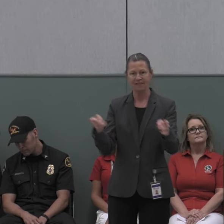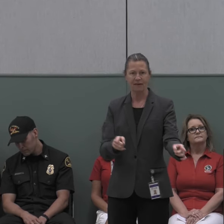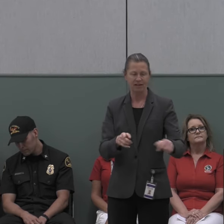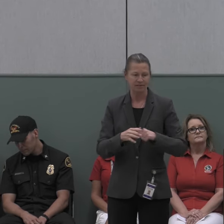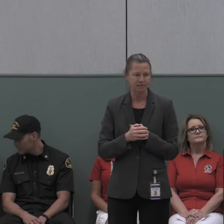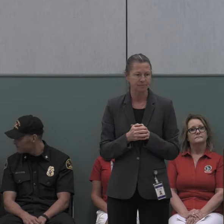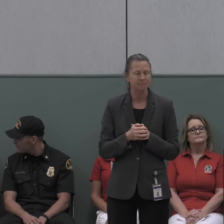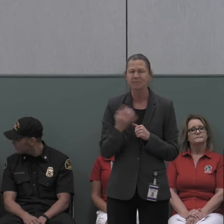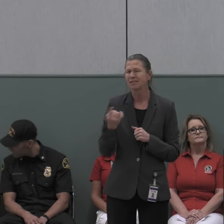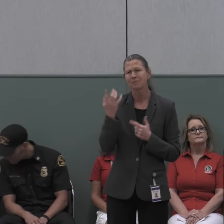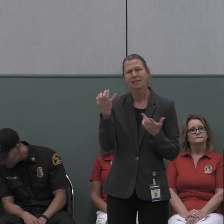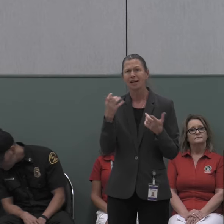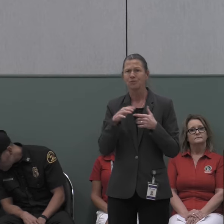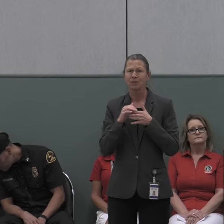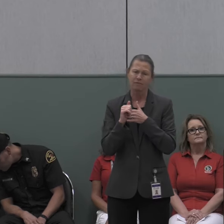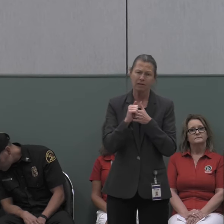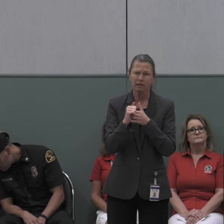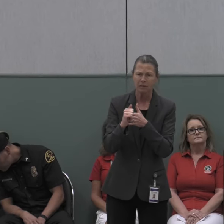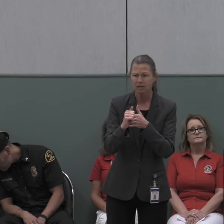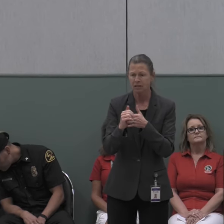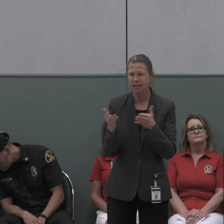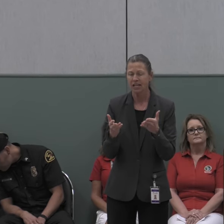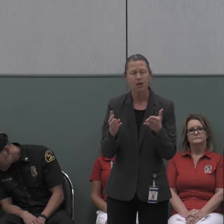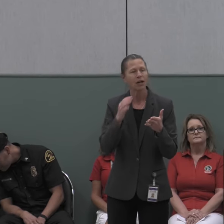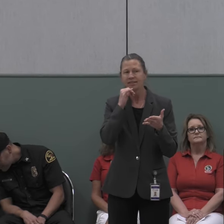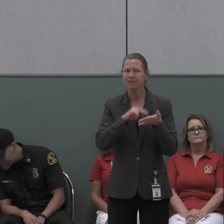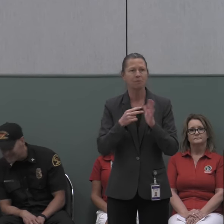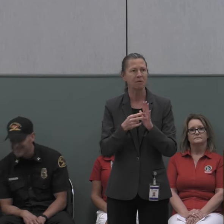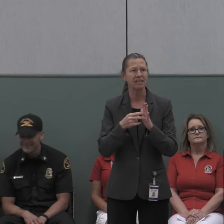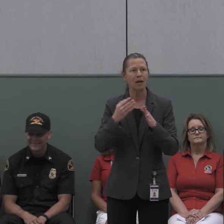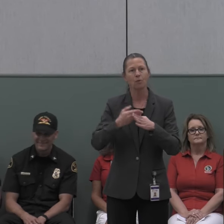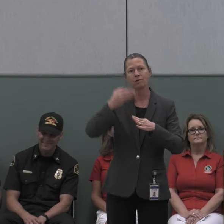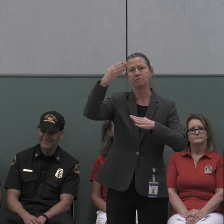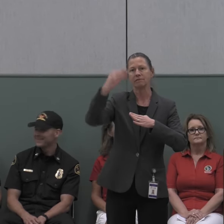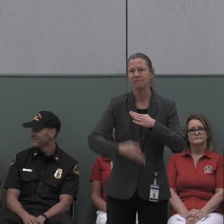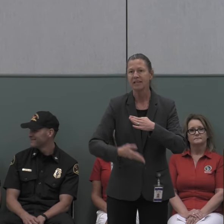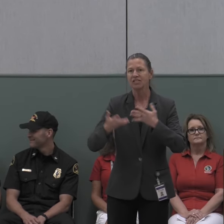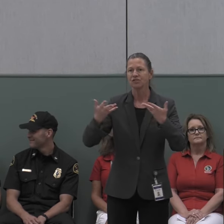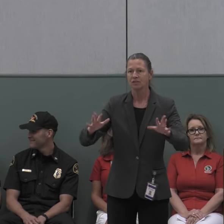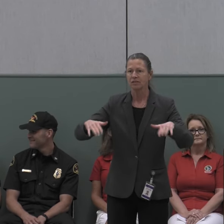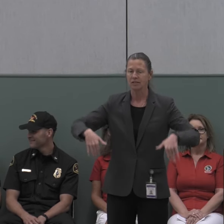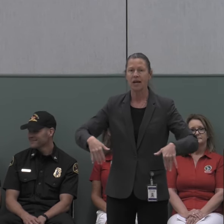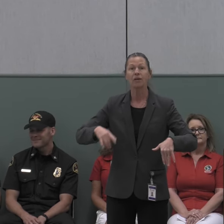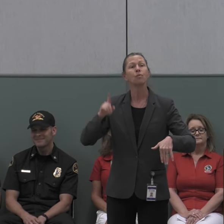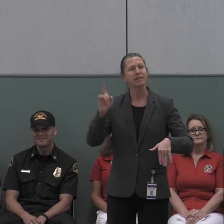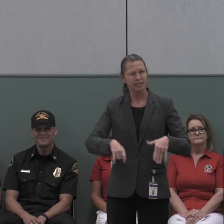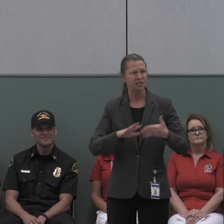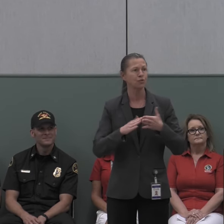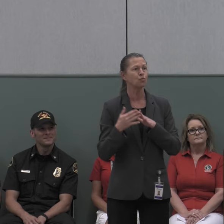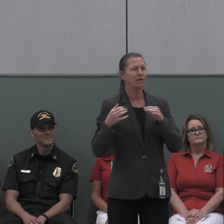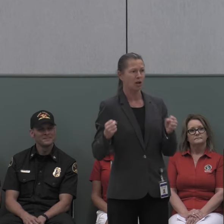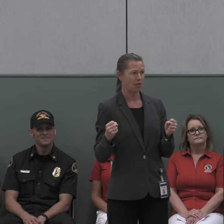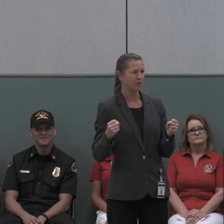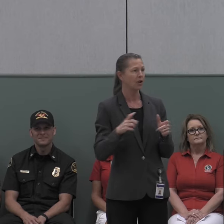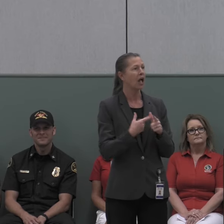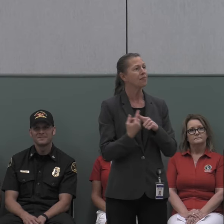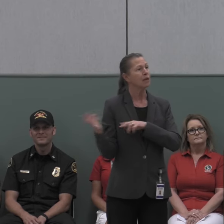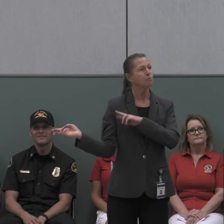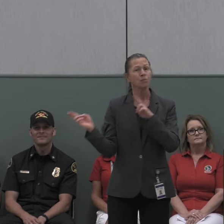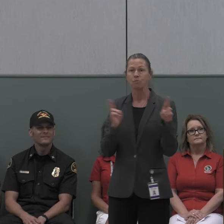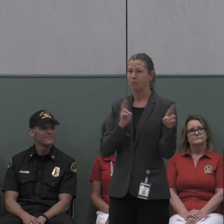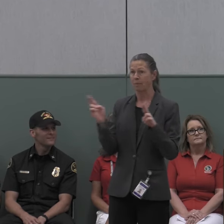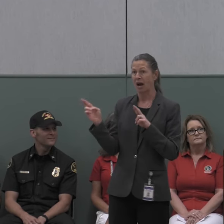this disaster doesn't mean that we're fully through the whole process yet. We need to recover. And then we need to be prepared in case